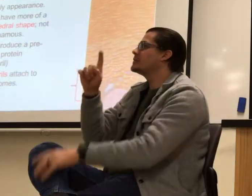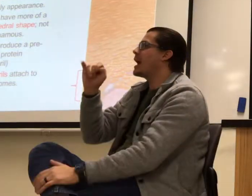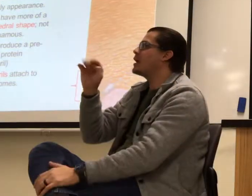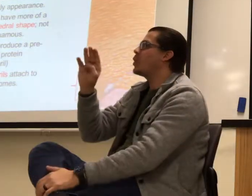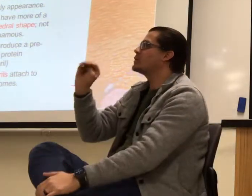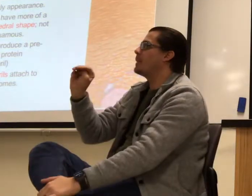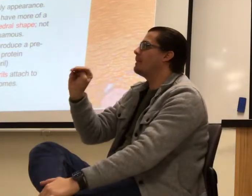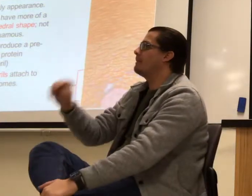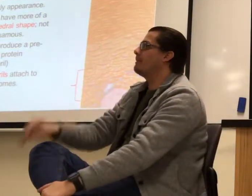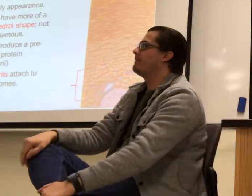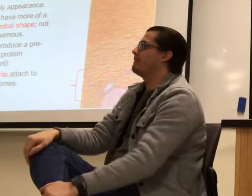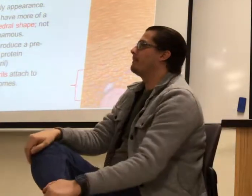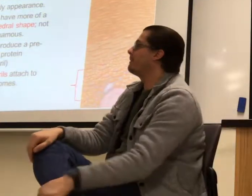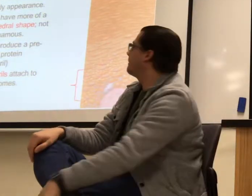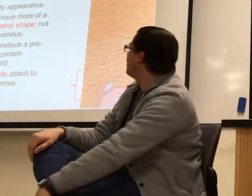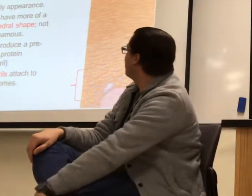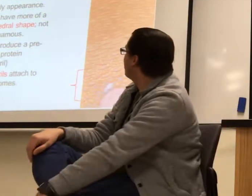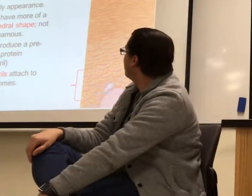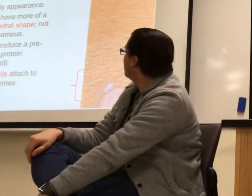Cells